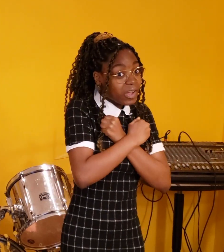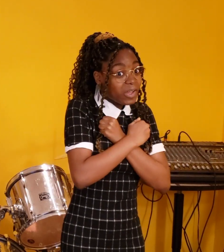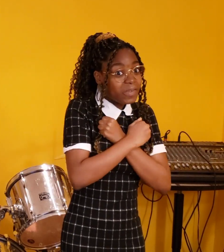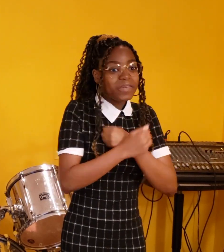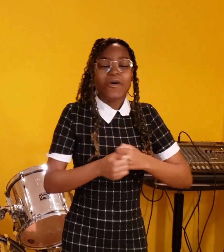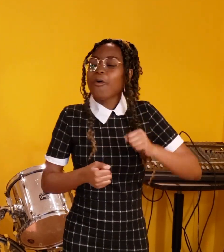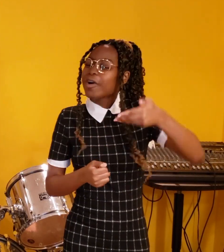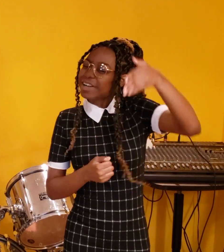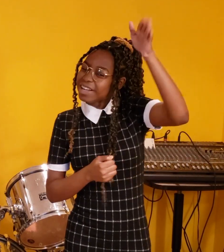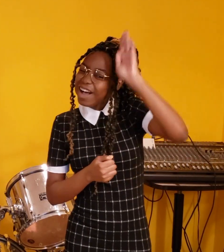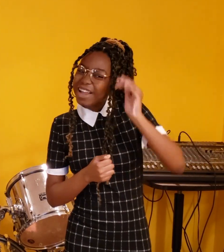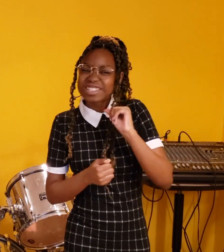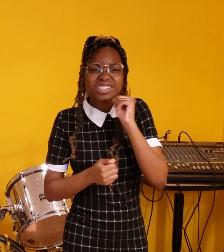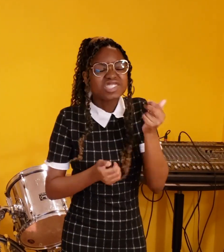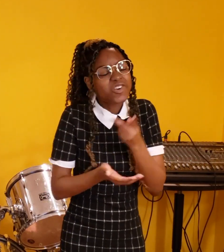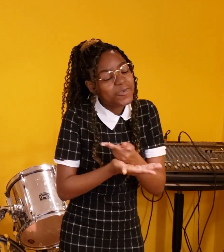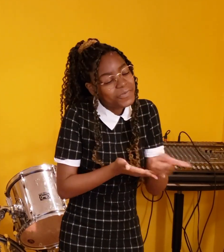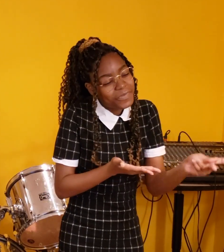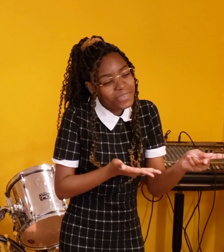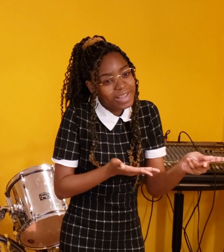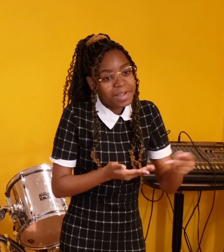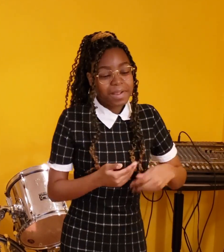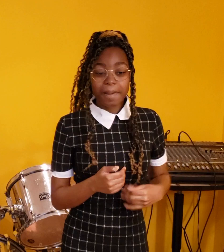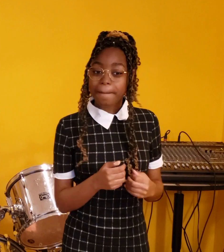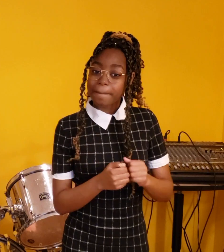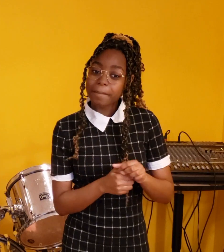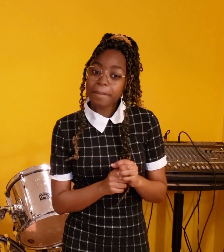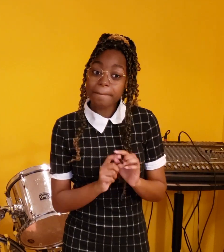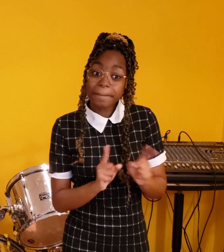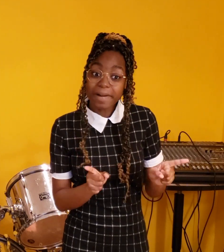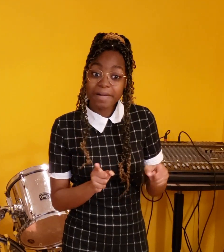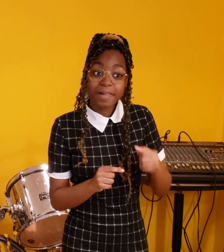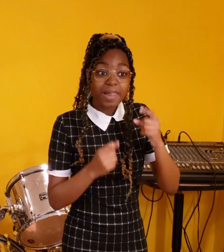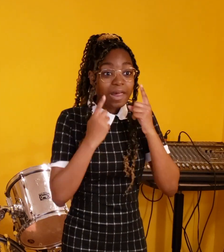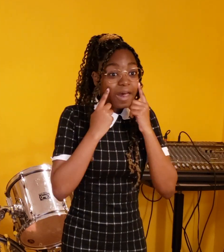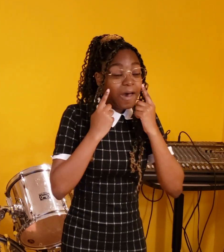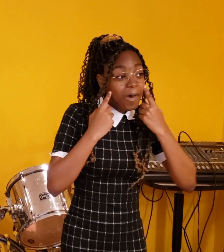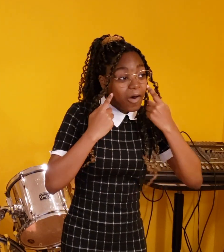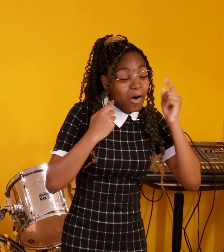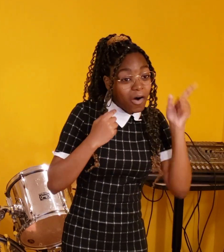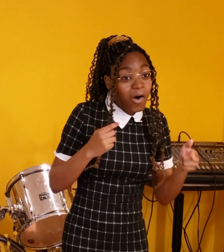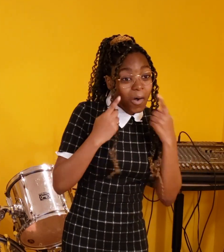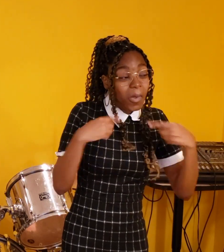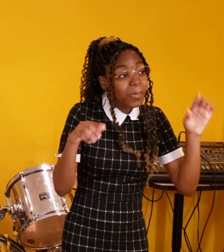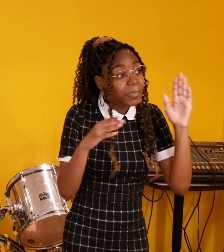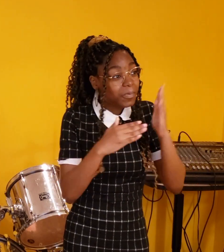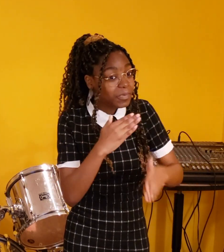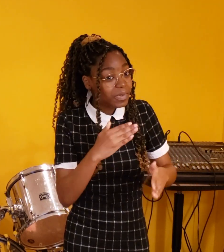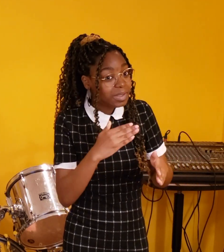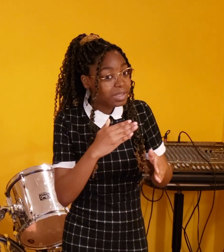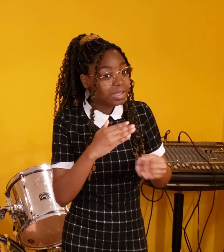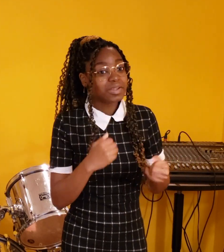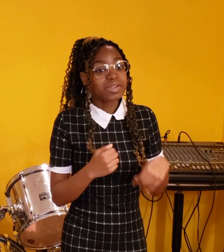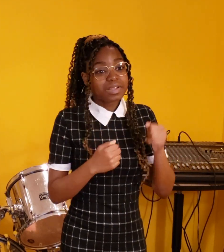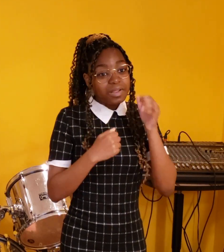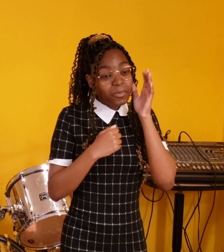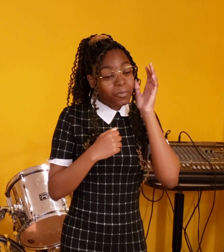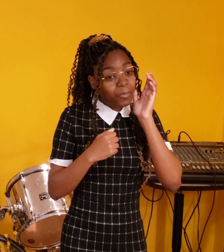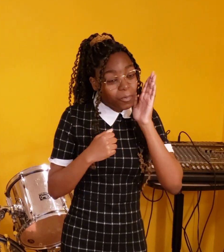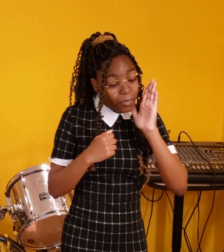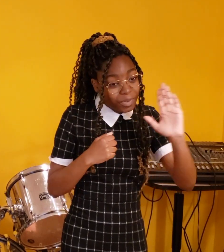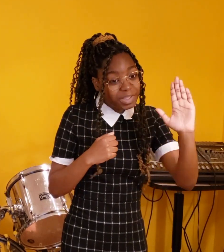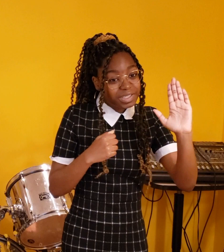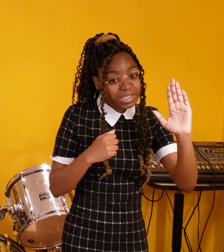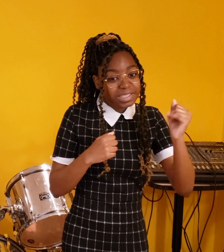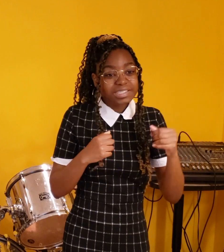not fail you. Love will not fail you. But whether there be prophecies, they shall fail. Whether there be tongues, they shall cease. Whether there